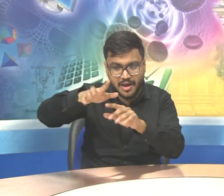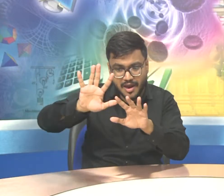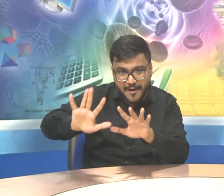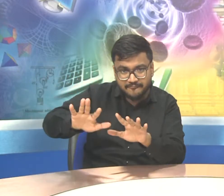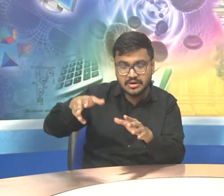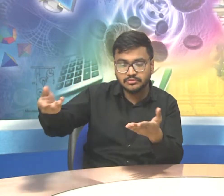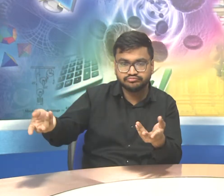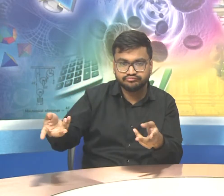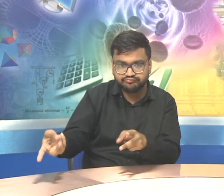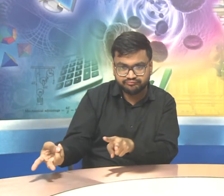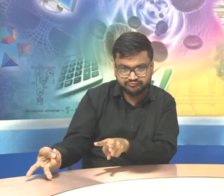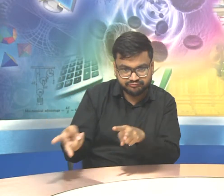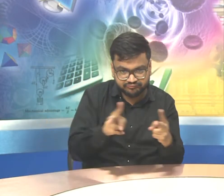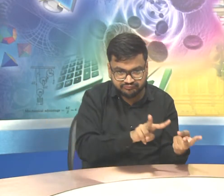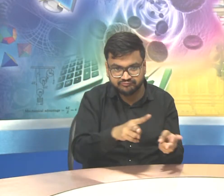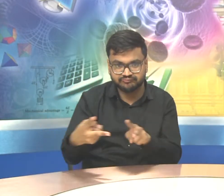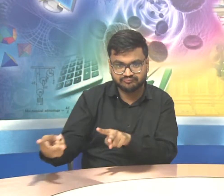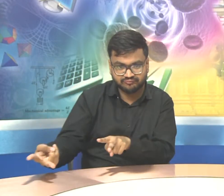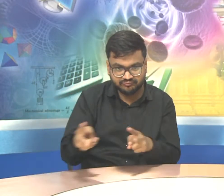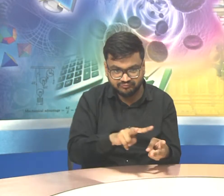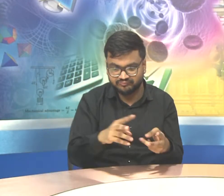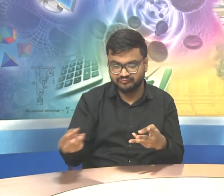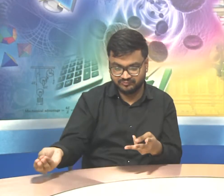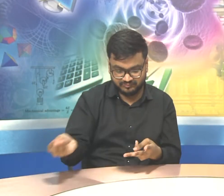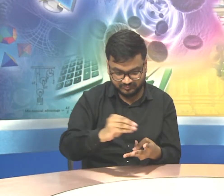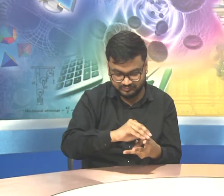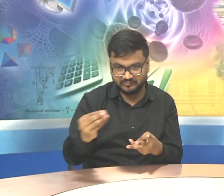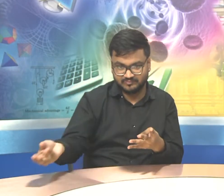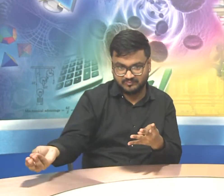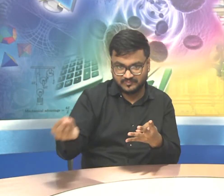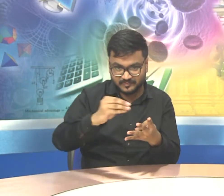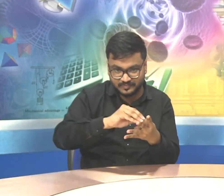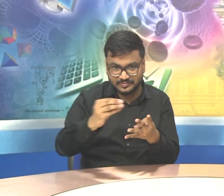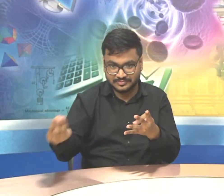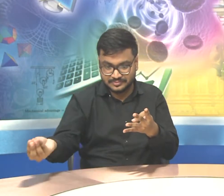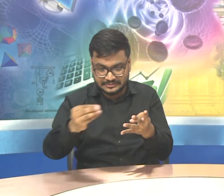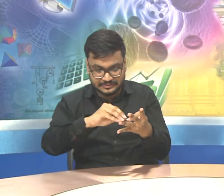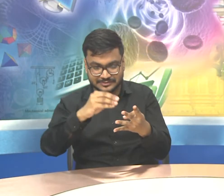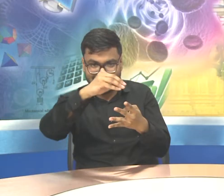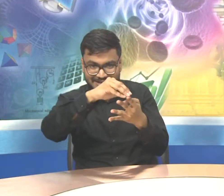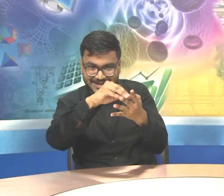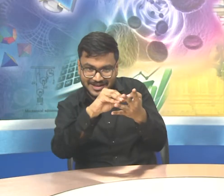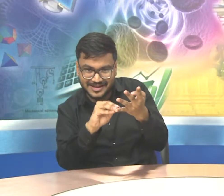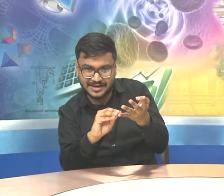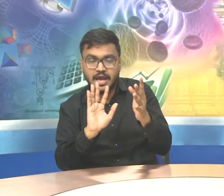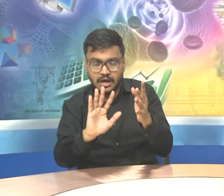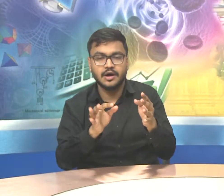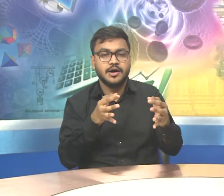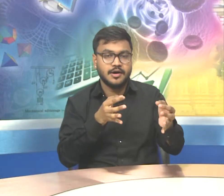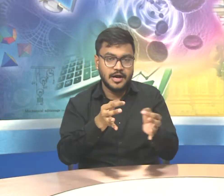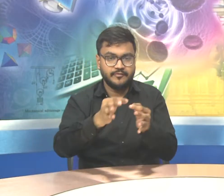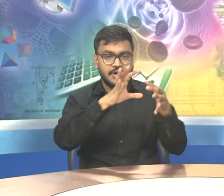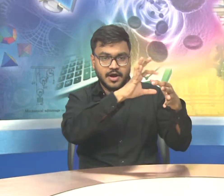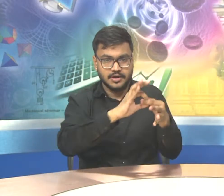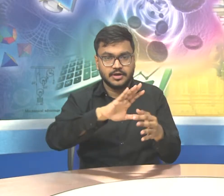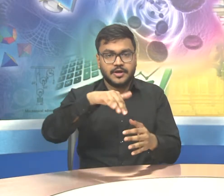of votes gets eliminated and his votes transfer to the other candidates.